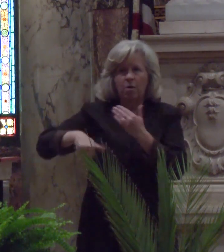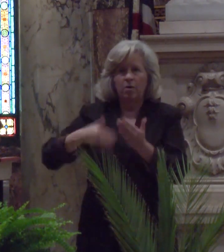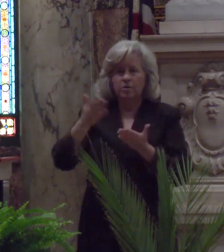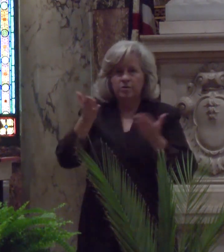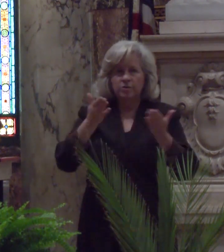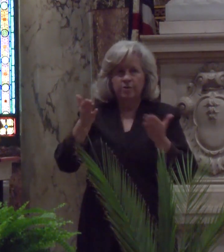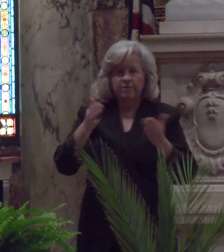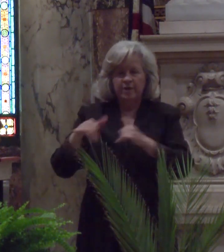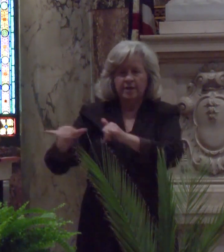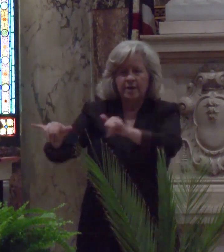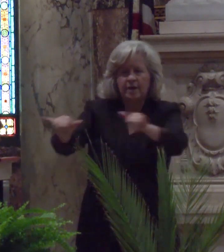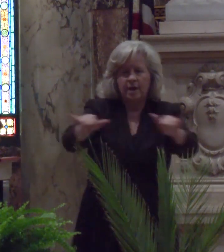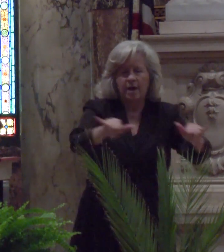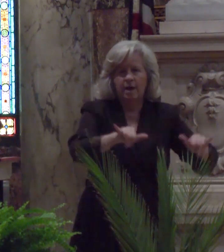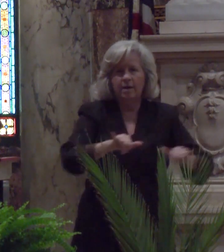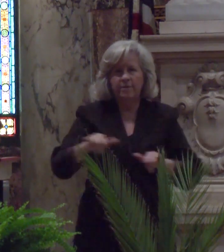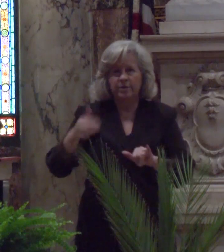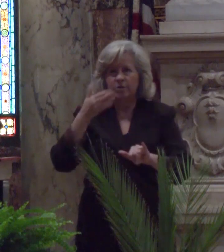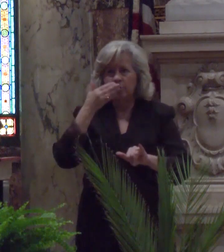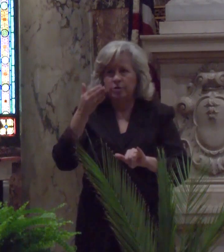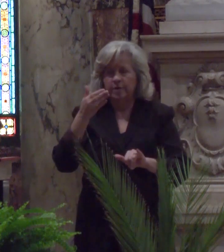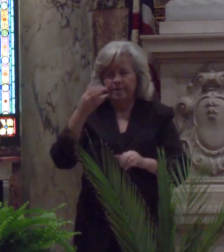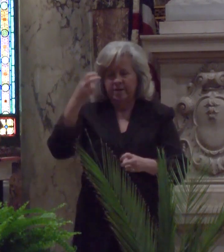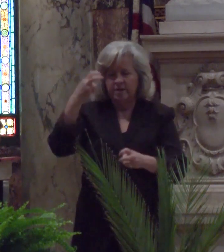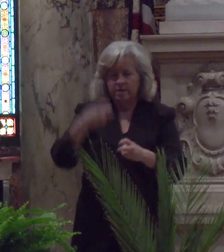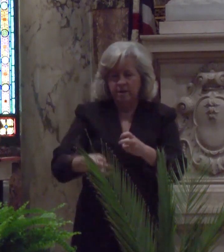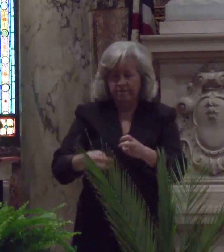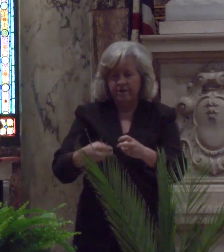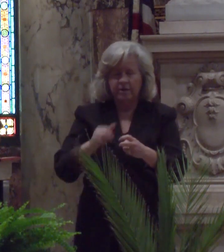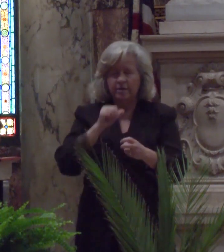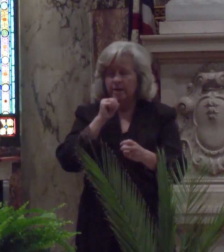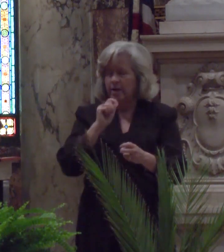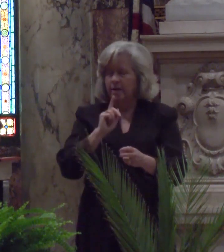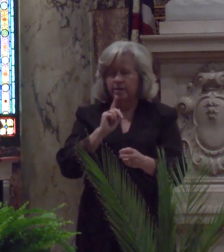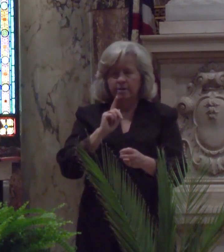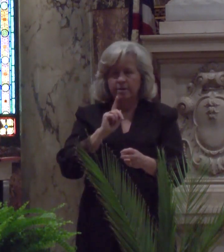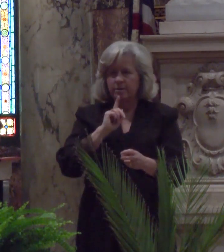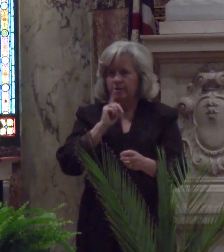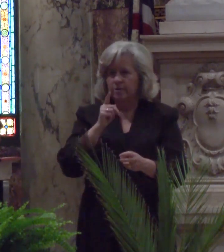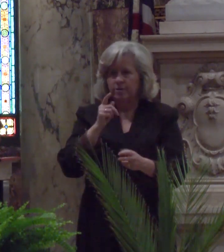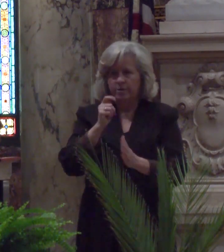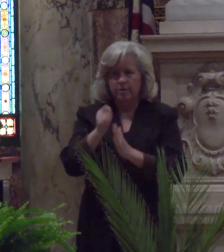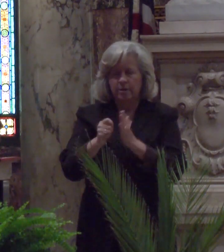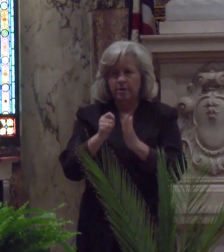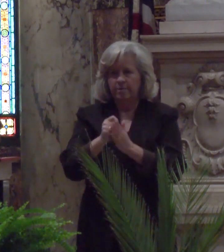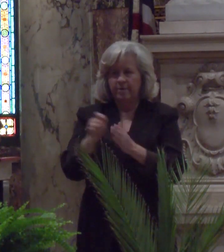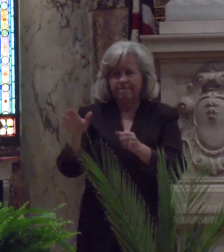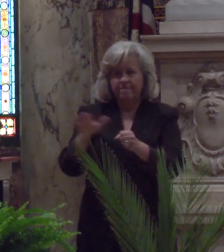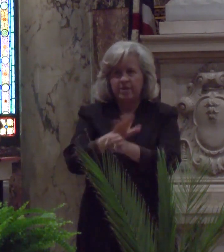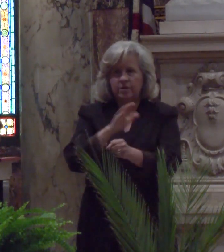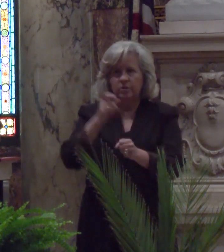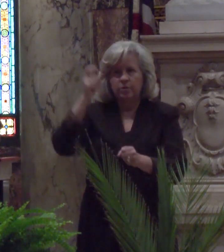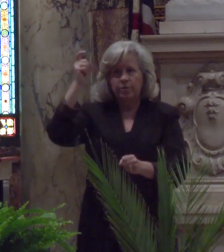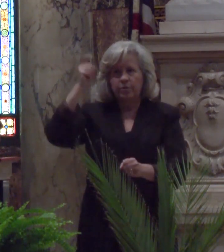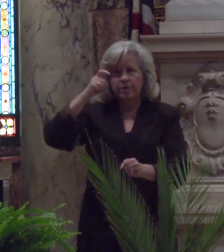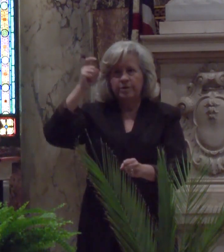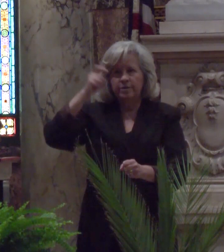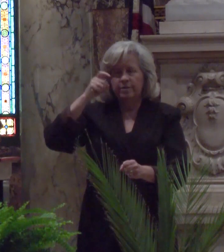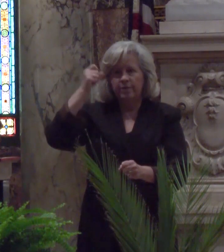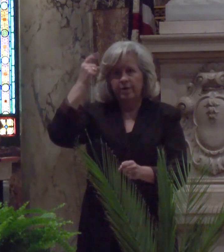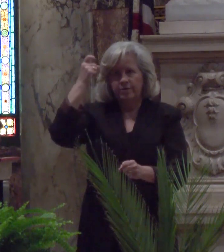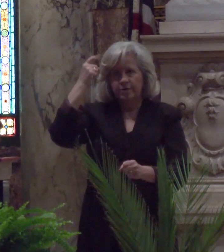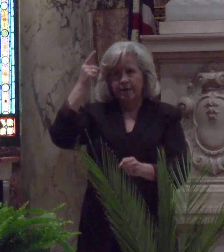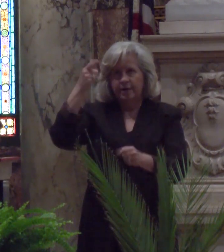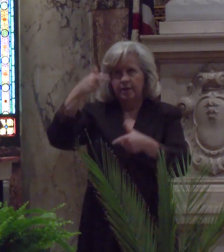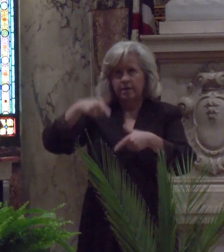the common good in this difficult and uncertain time, that they will be filled with wisdom and understanding. Let us pray